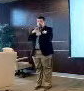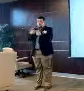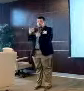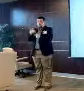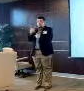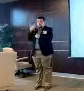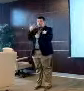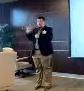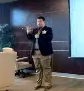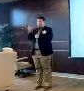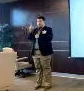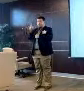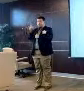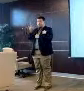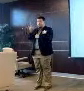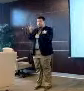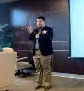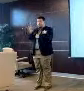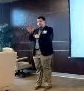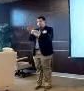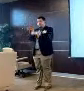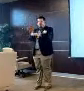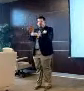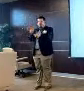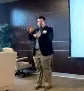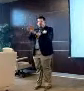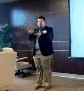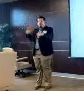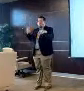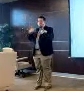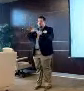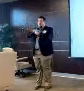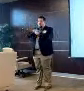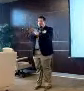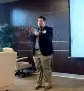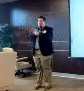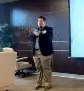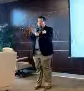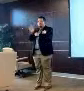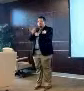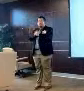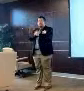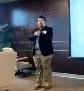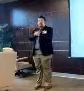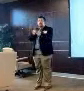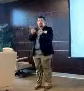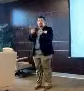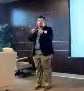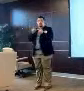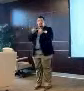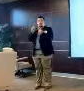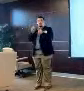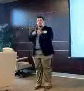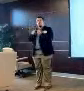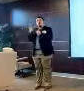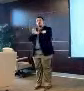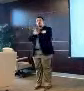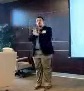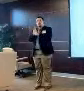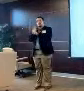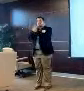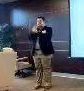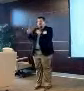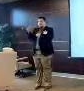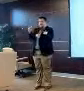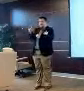3 pediatric patients in Ice Lumber Children's Hospital with COVID-19. We continue to utilize our Safer at